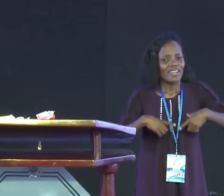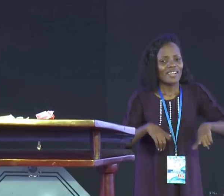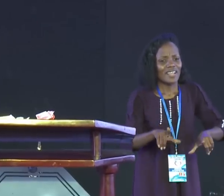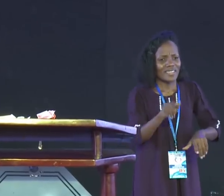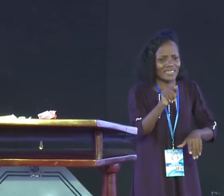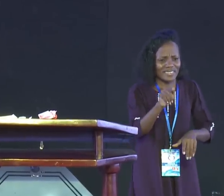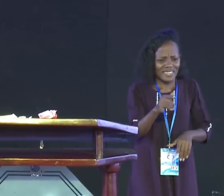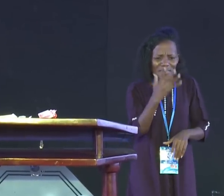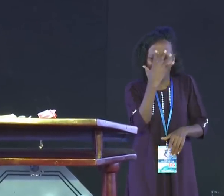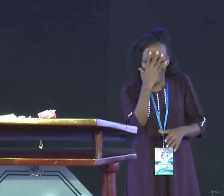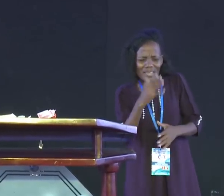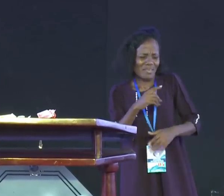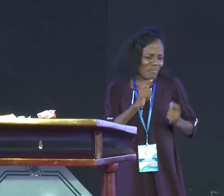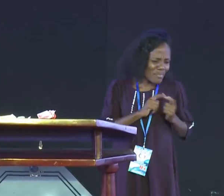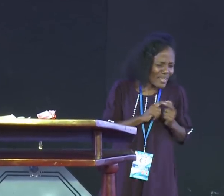end,